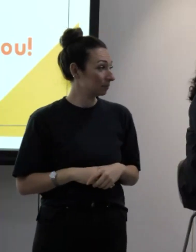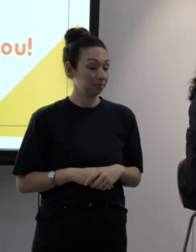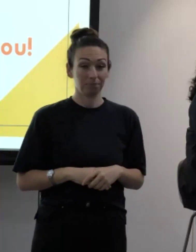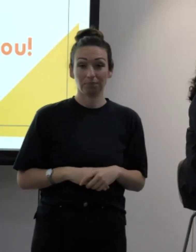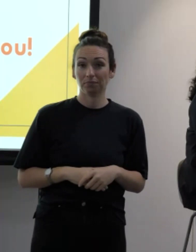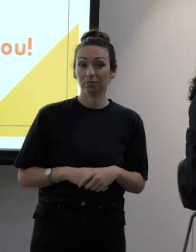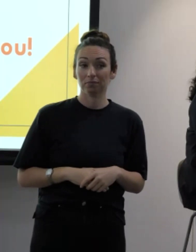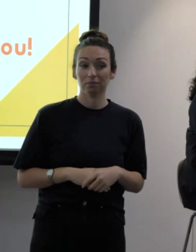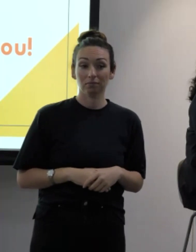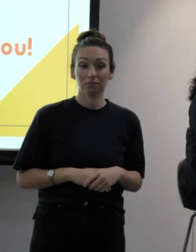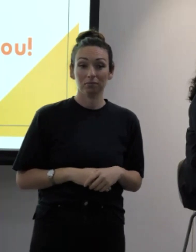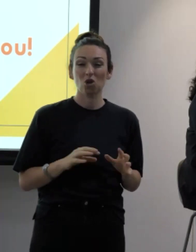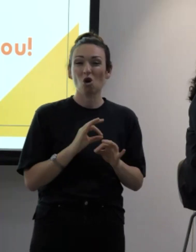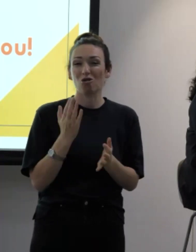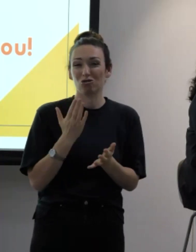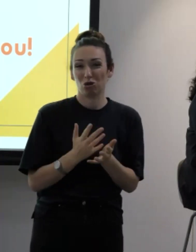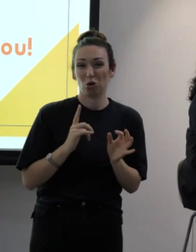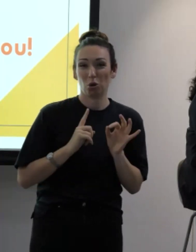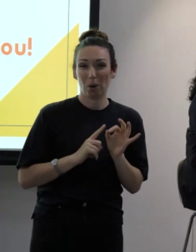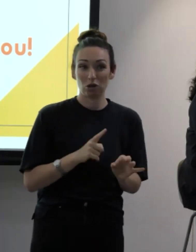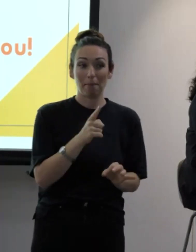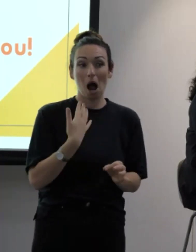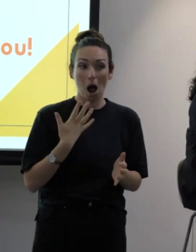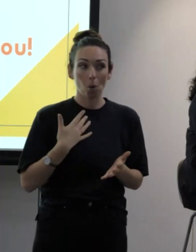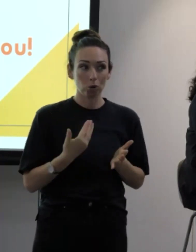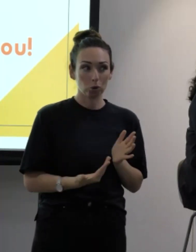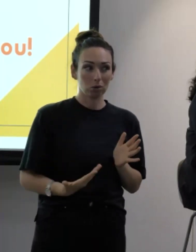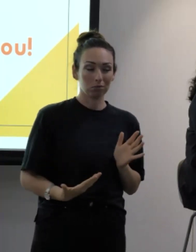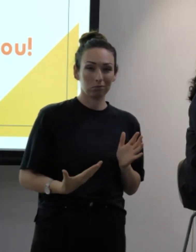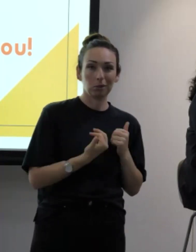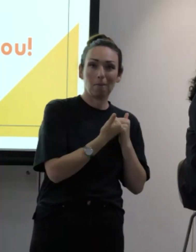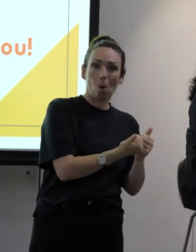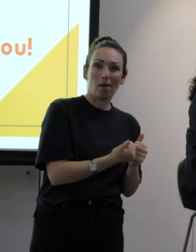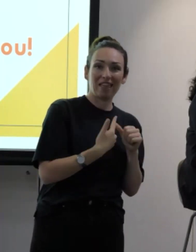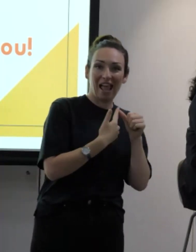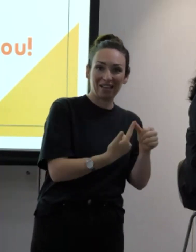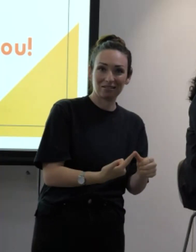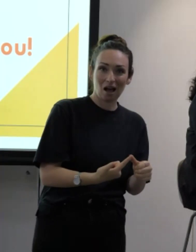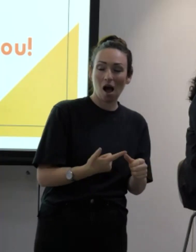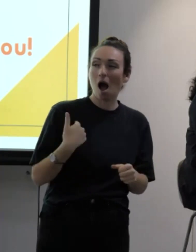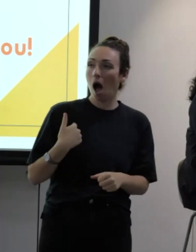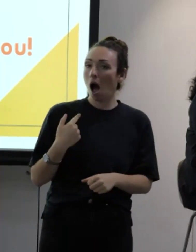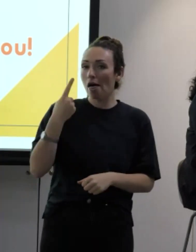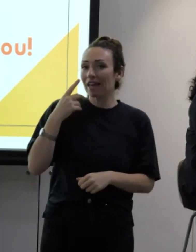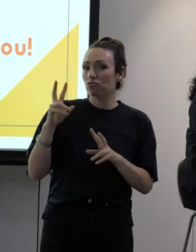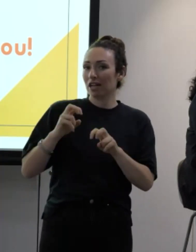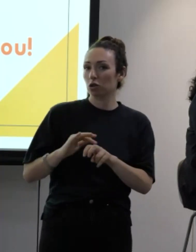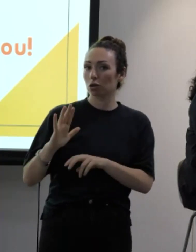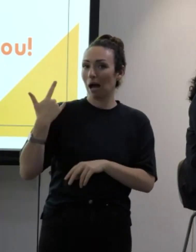Mine isn't really a question, but it's to help answer that last question. There's research from Scandinavia, from South